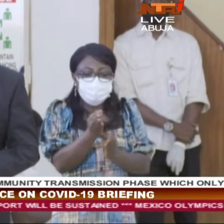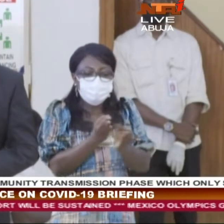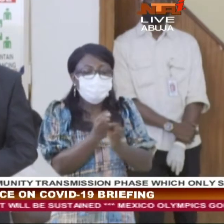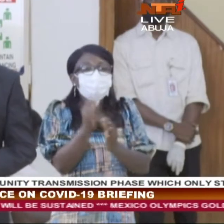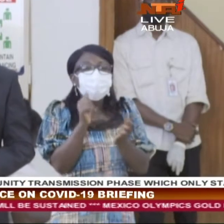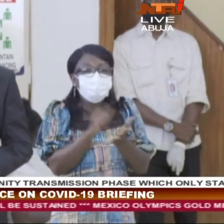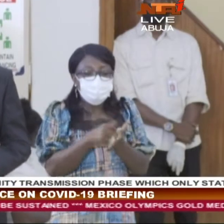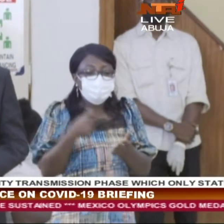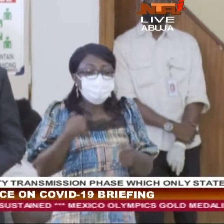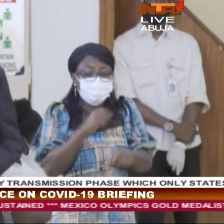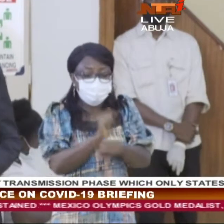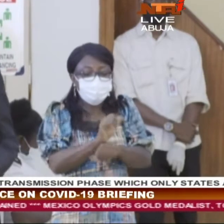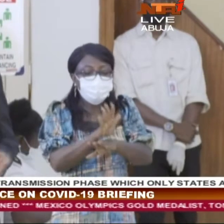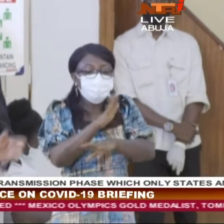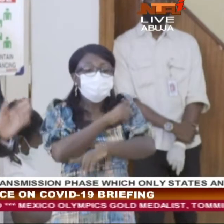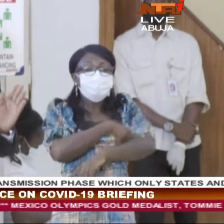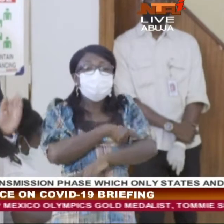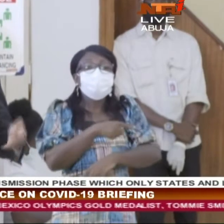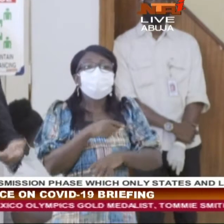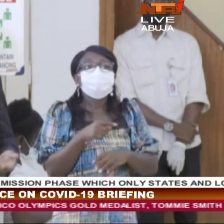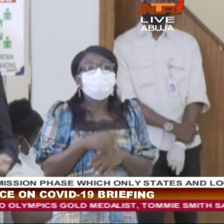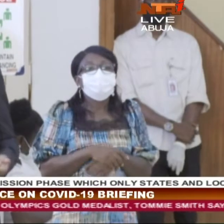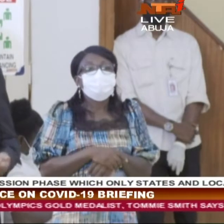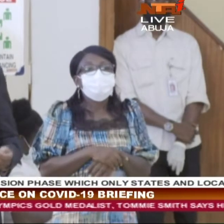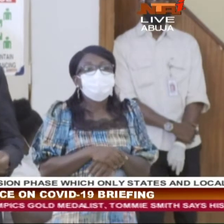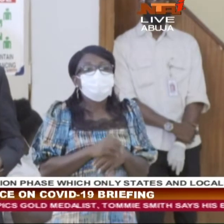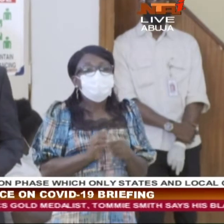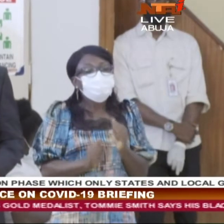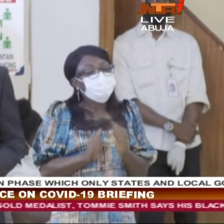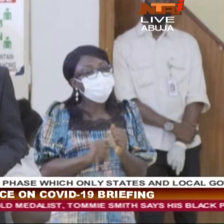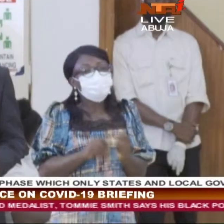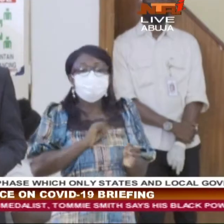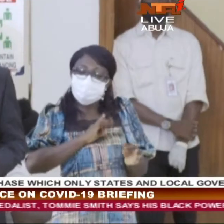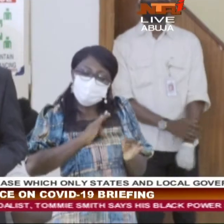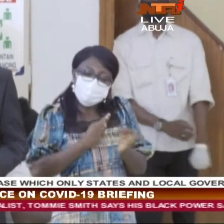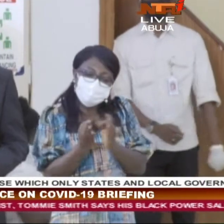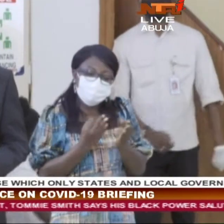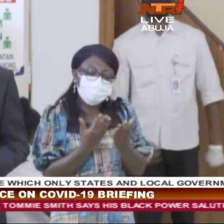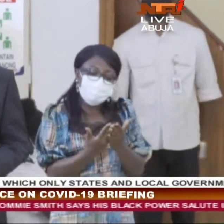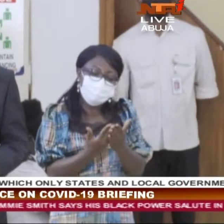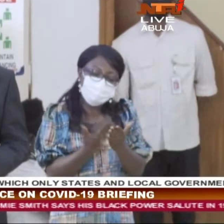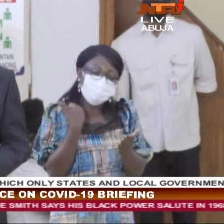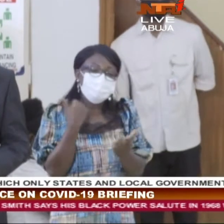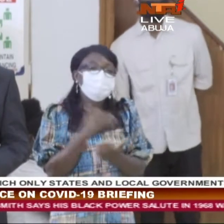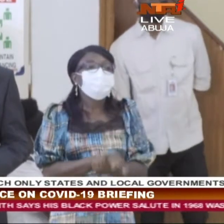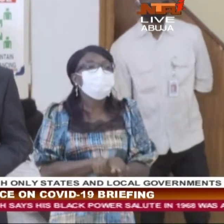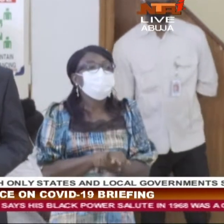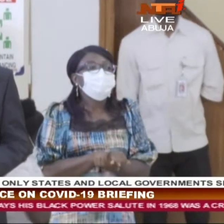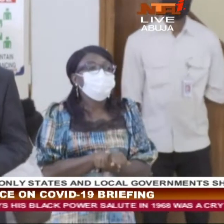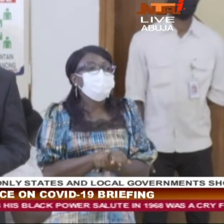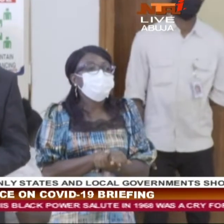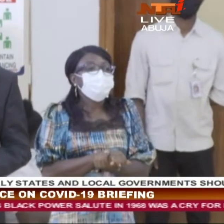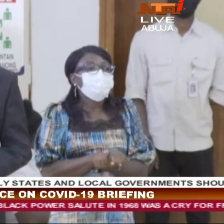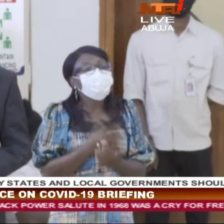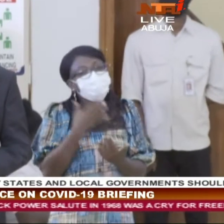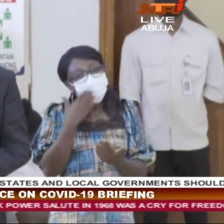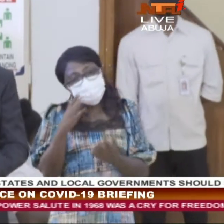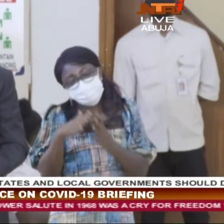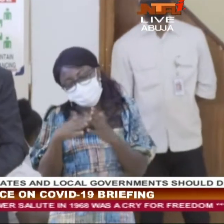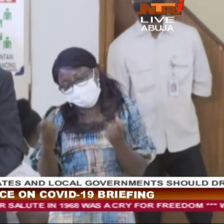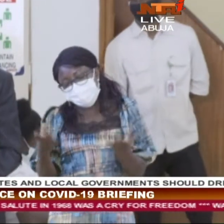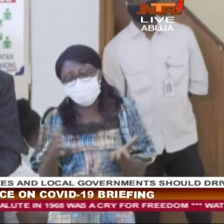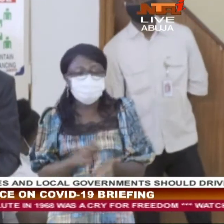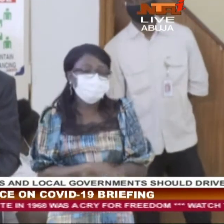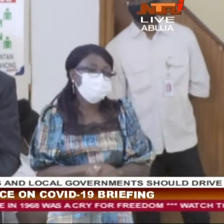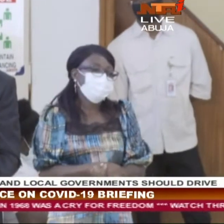that we are dealing with today, which is the new normal, as explained by the Minister of Information. I thank you very